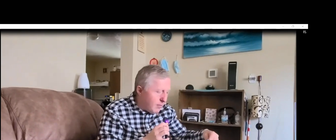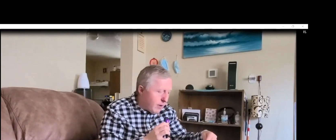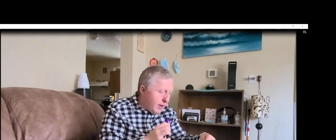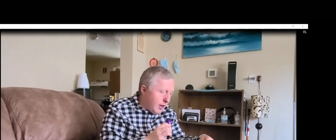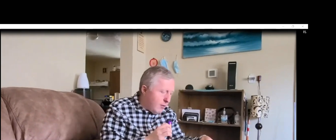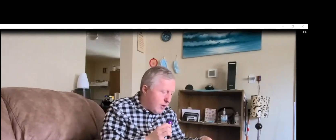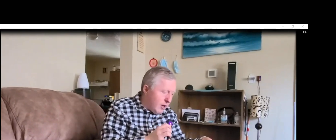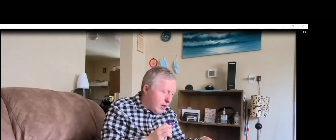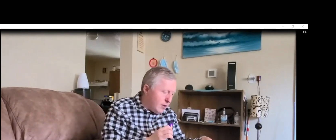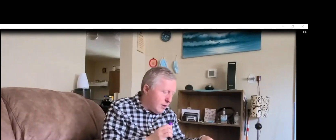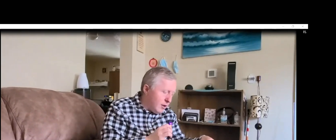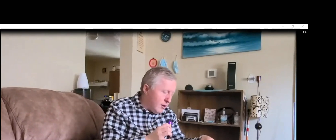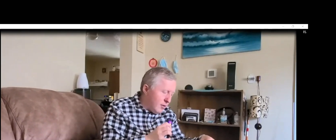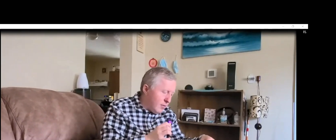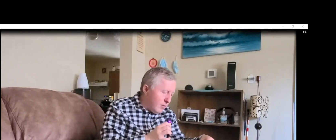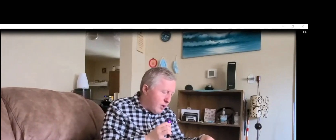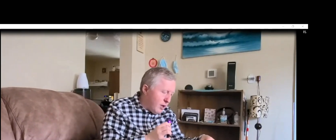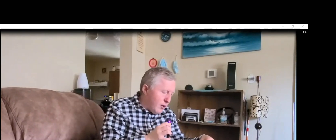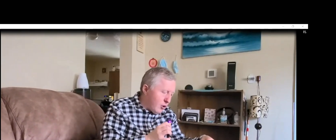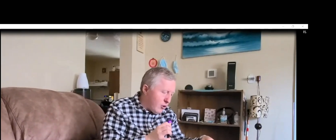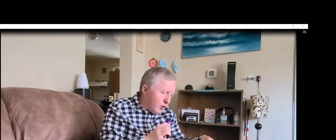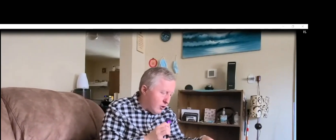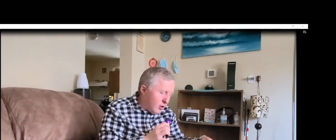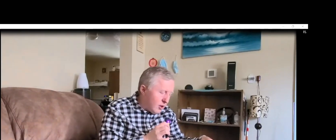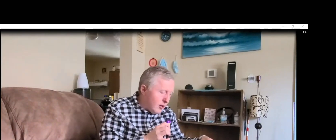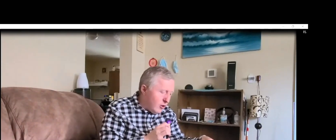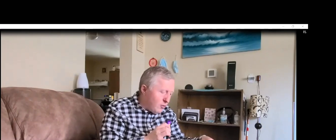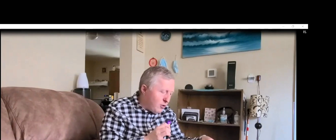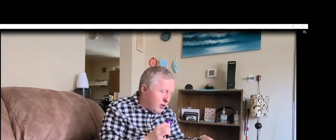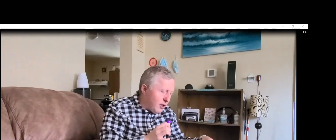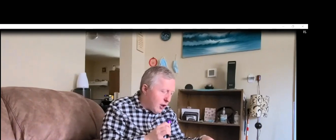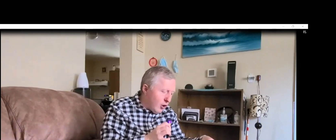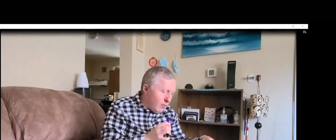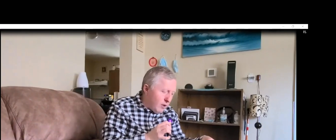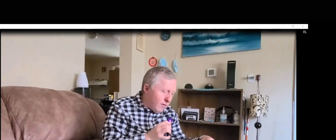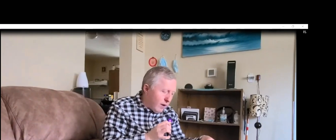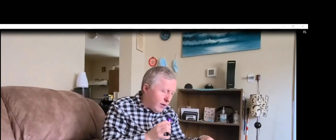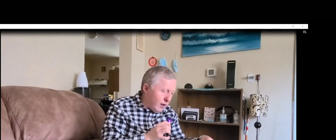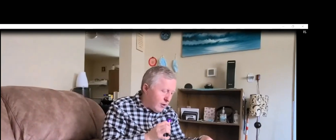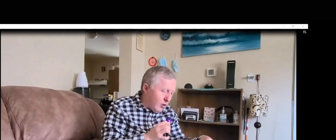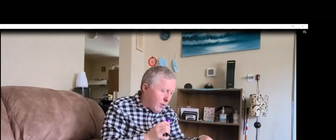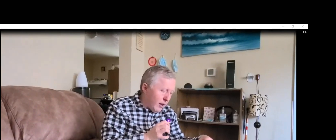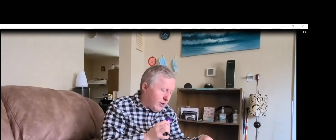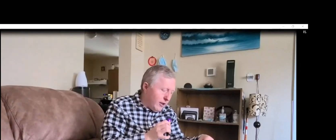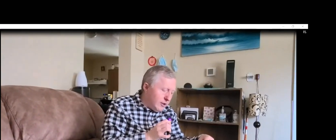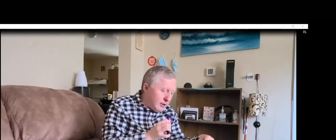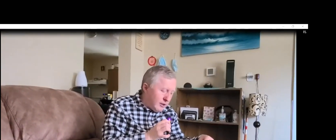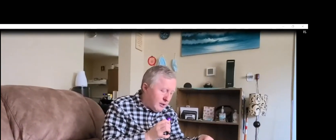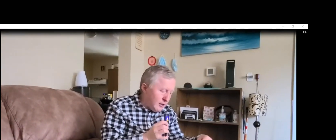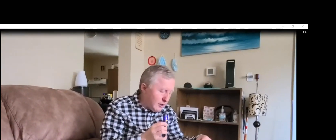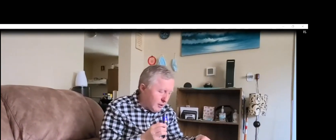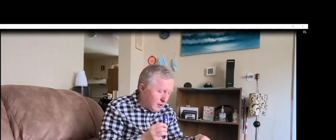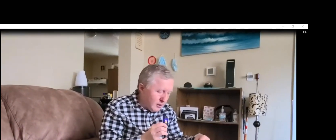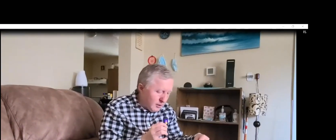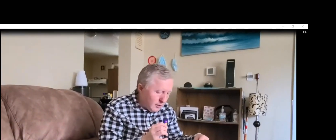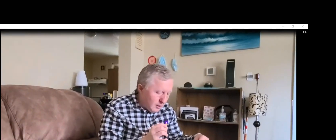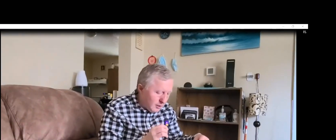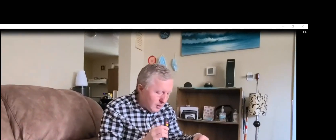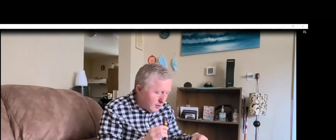Hi, my name is Peter. Can you please help me find things on my list?